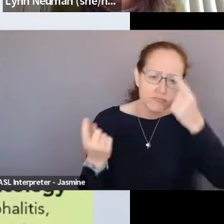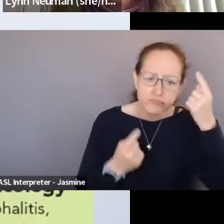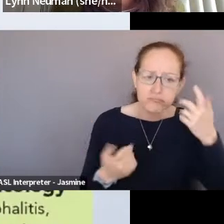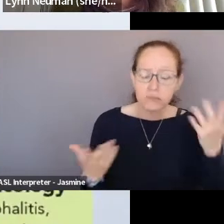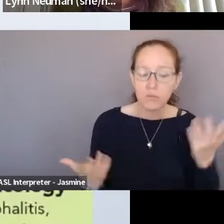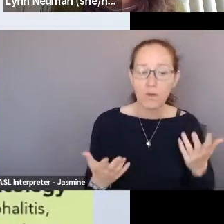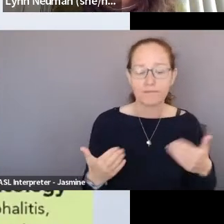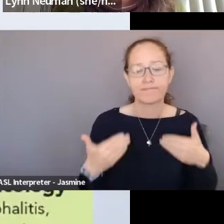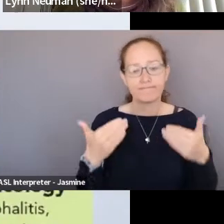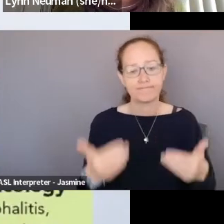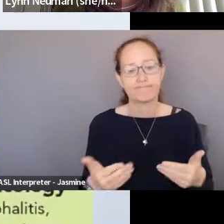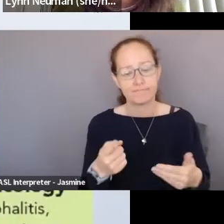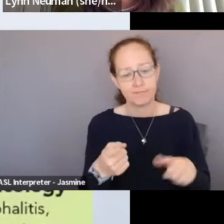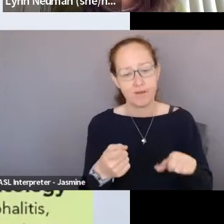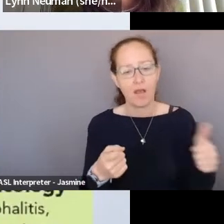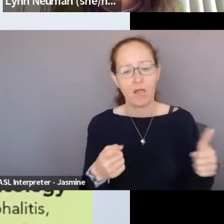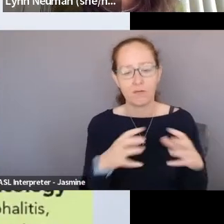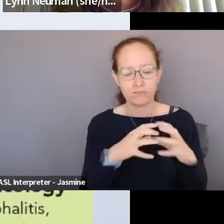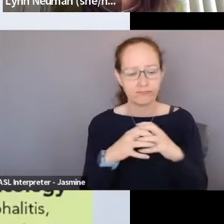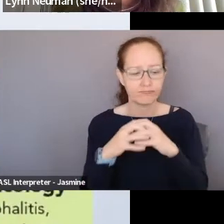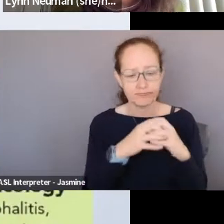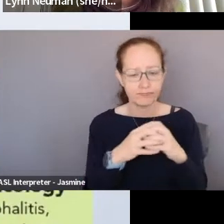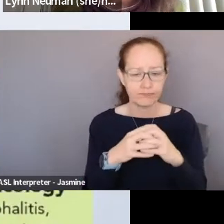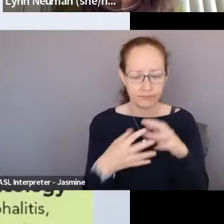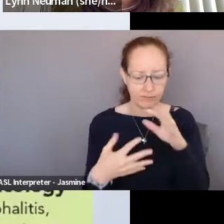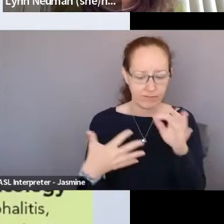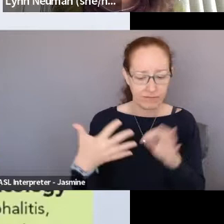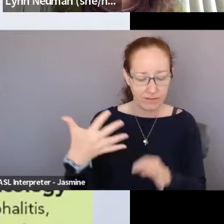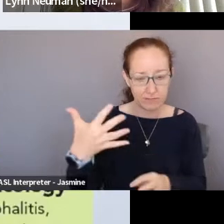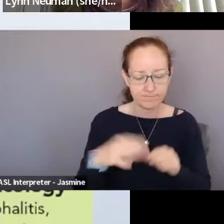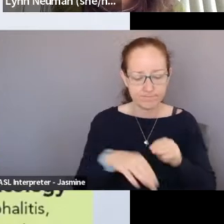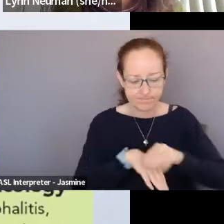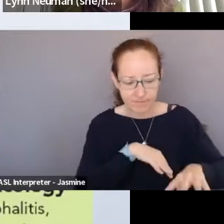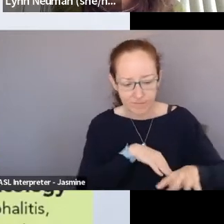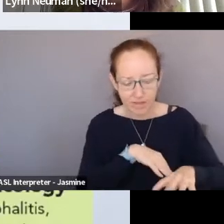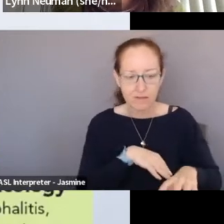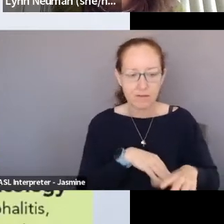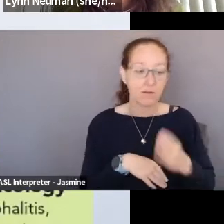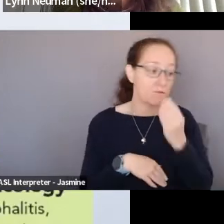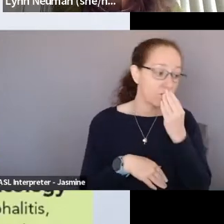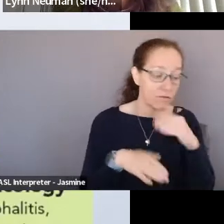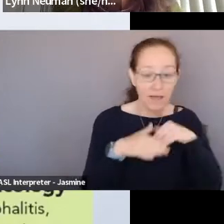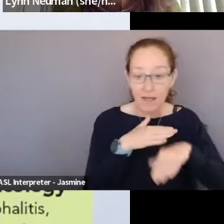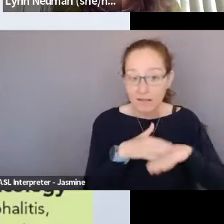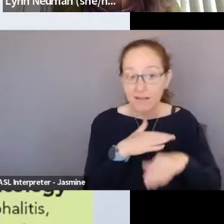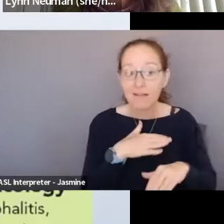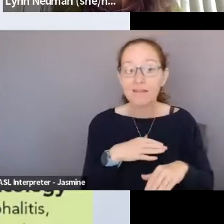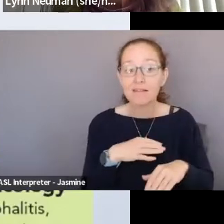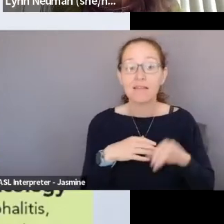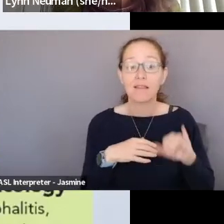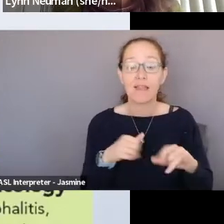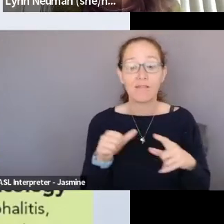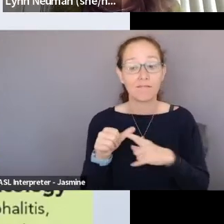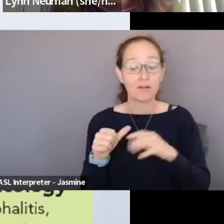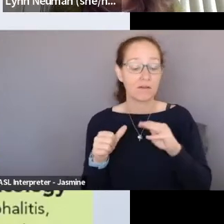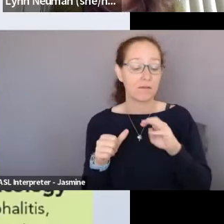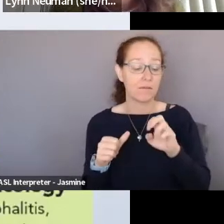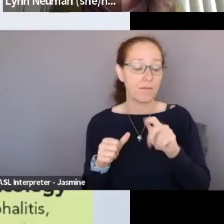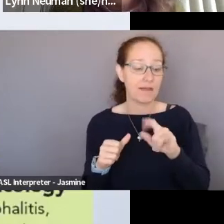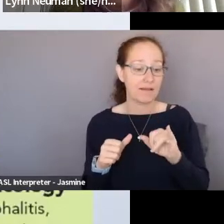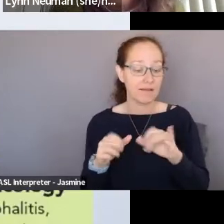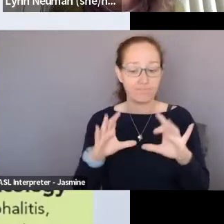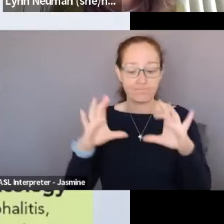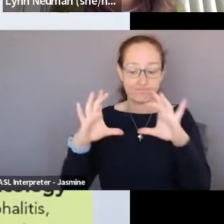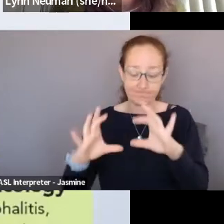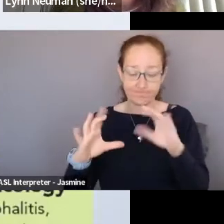Here are some other intersectional factors. Access to food. Food was mentioned in the Menti.